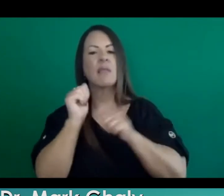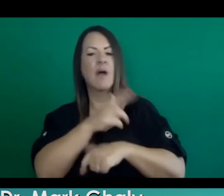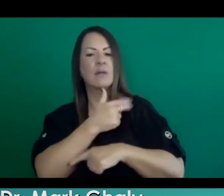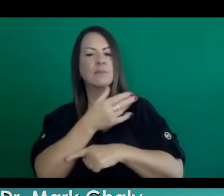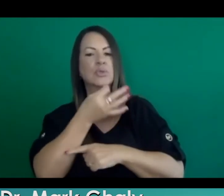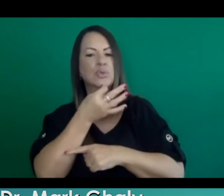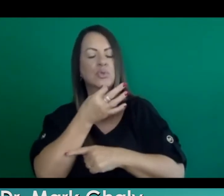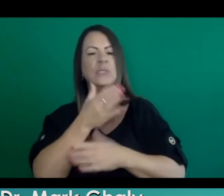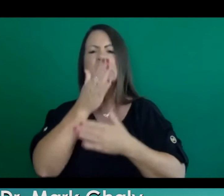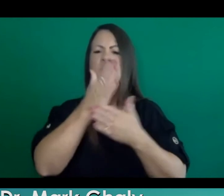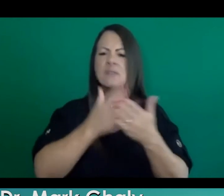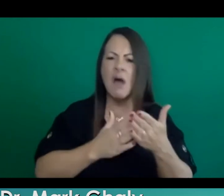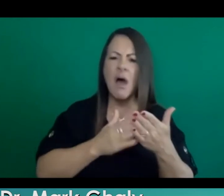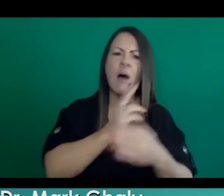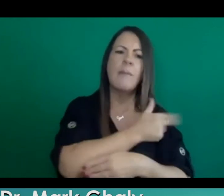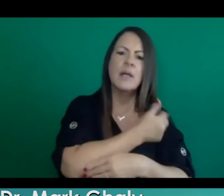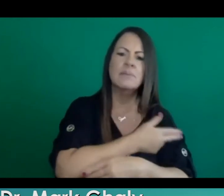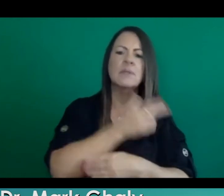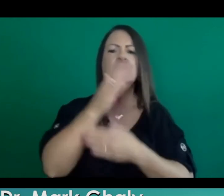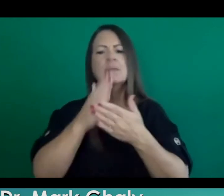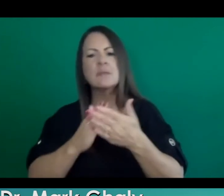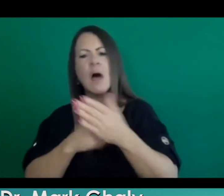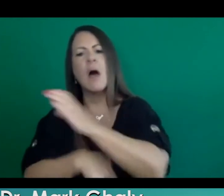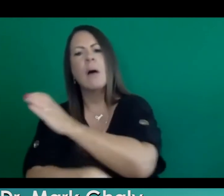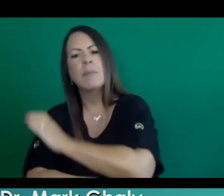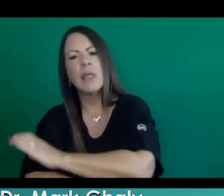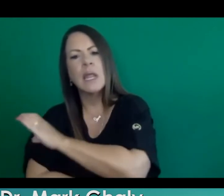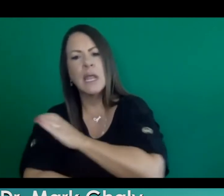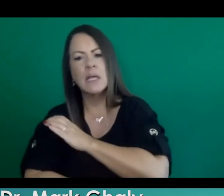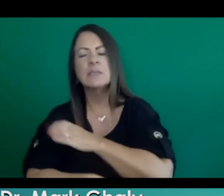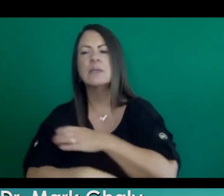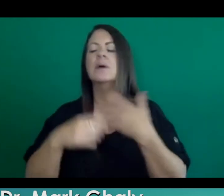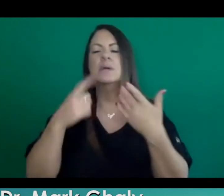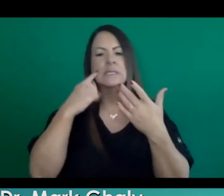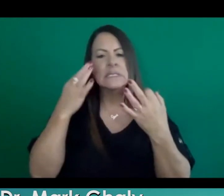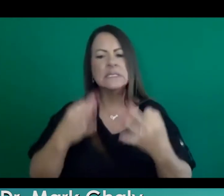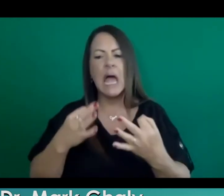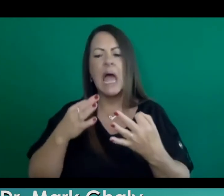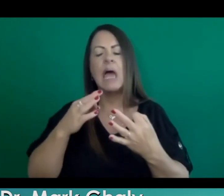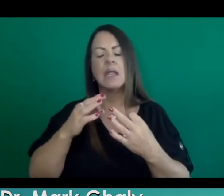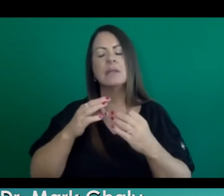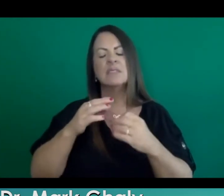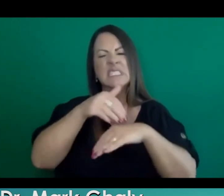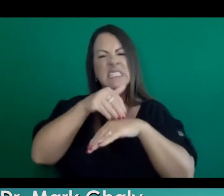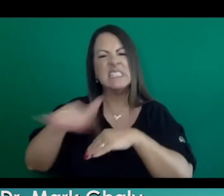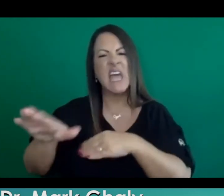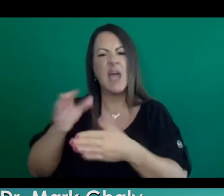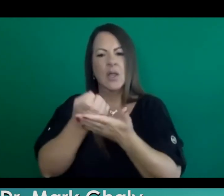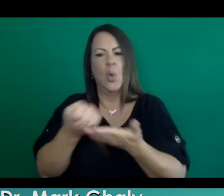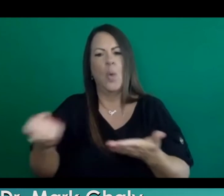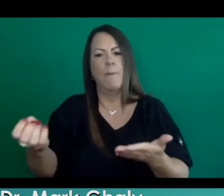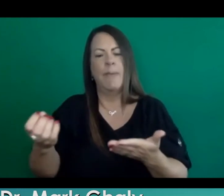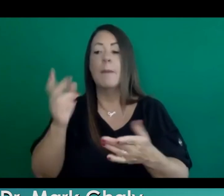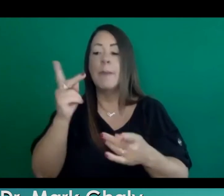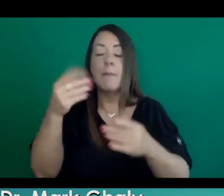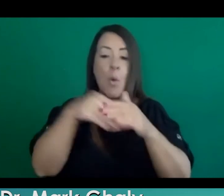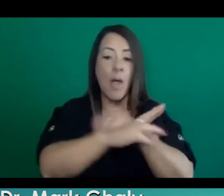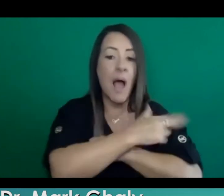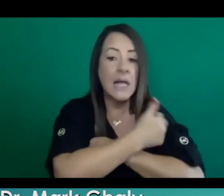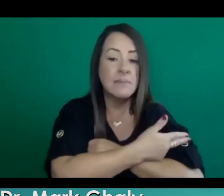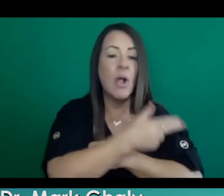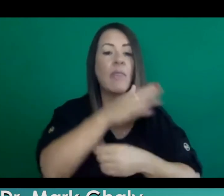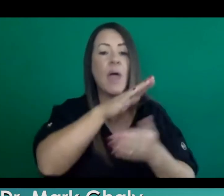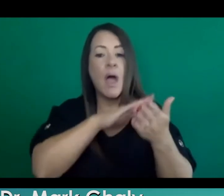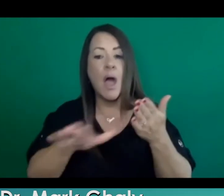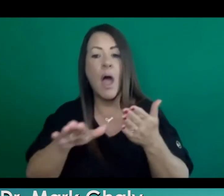have used increased numbers of home oxygen therapy so that people could be discharged sooner, creating both